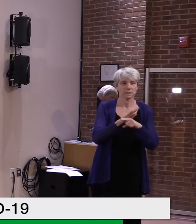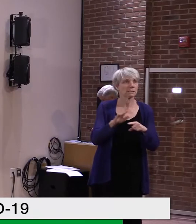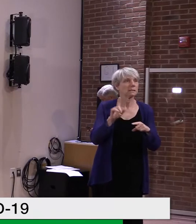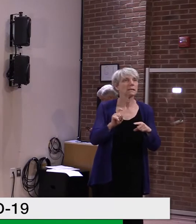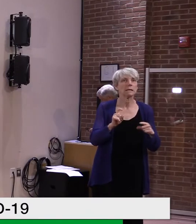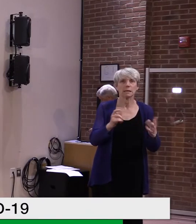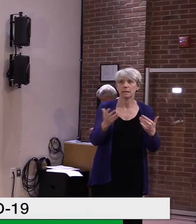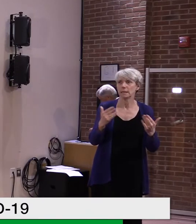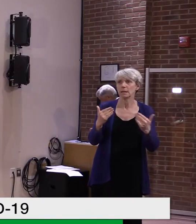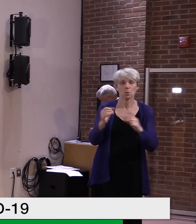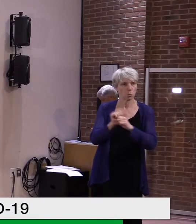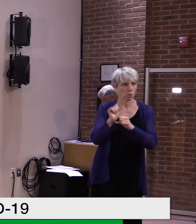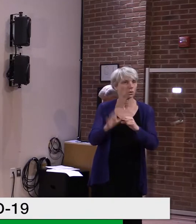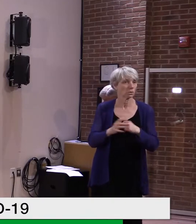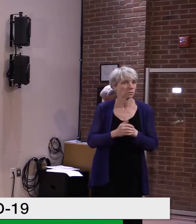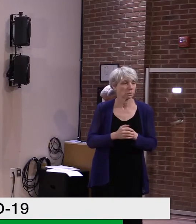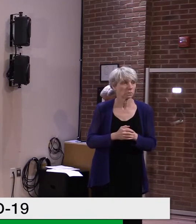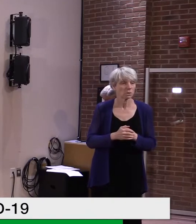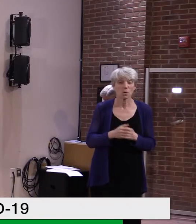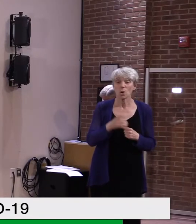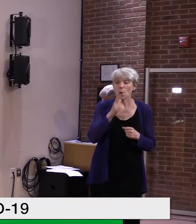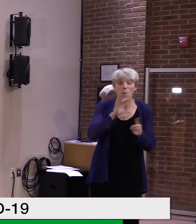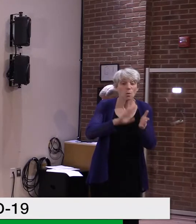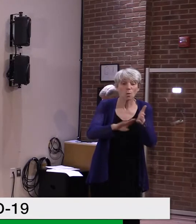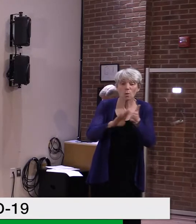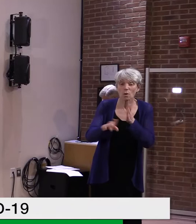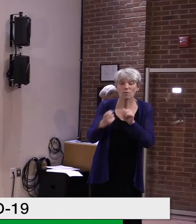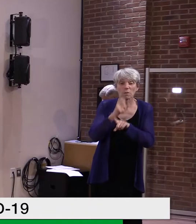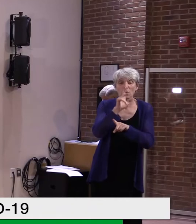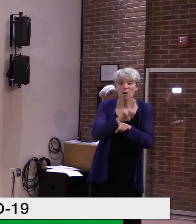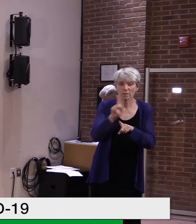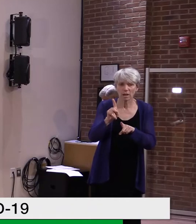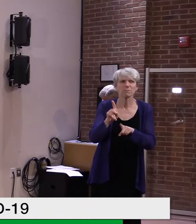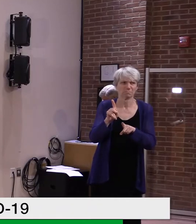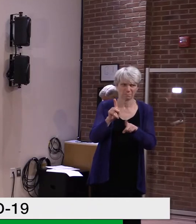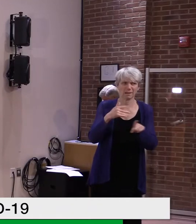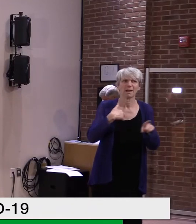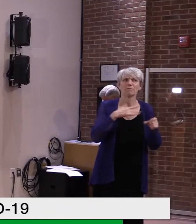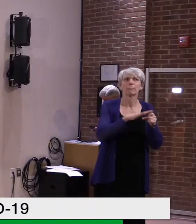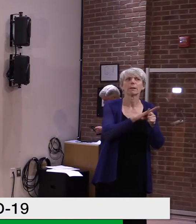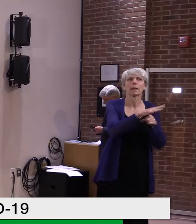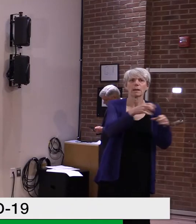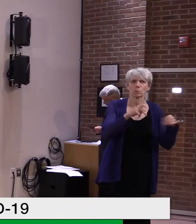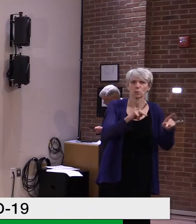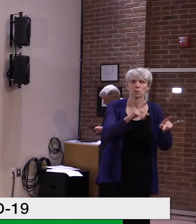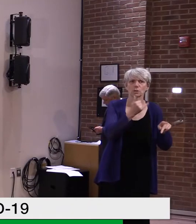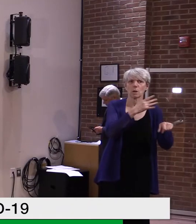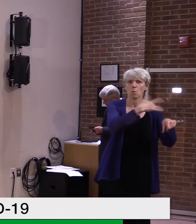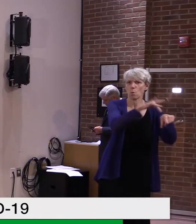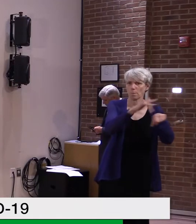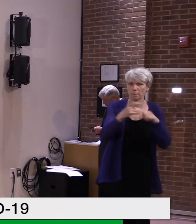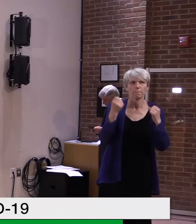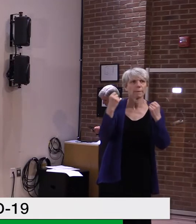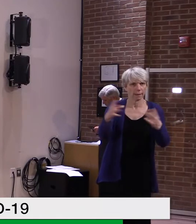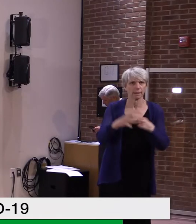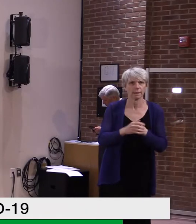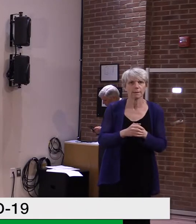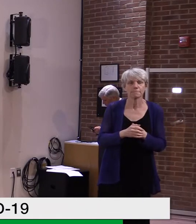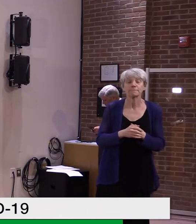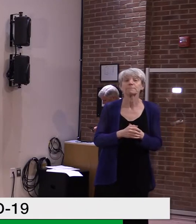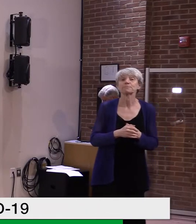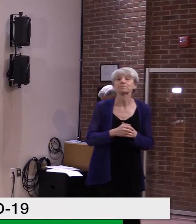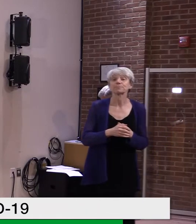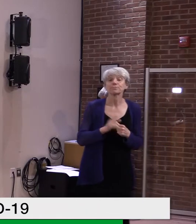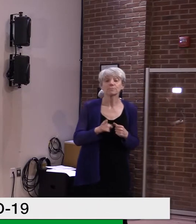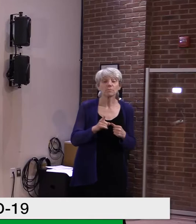displaced as a result of Coffee Cup. So again, we'll continue to try and do whatever we can for